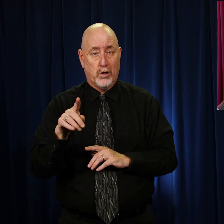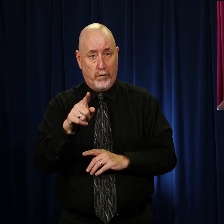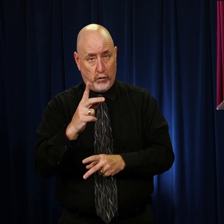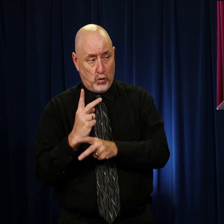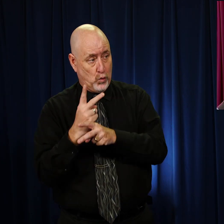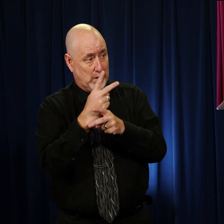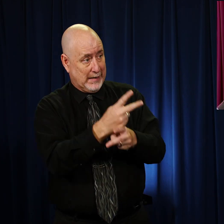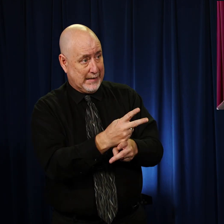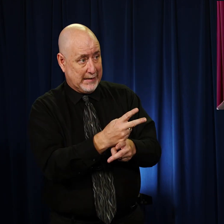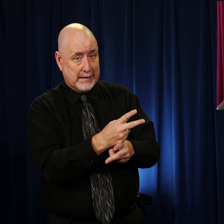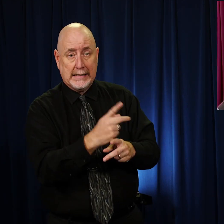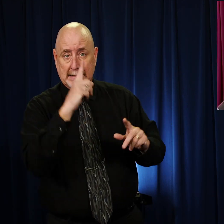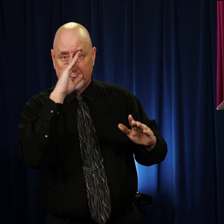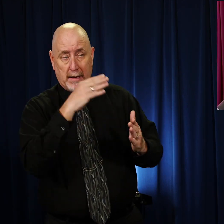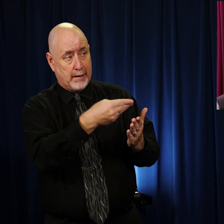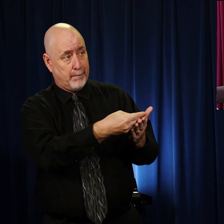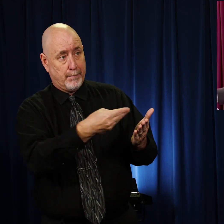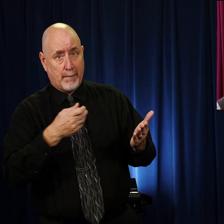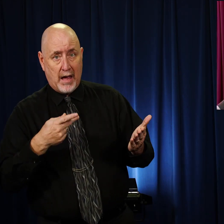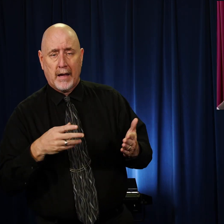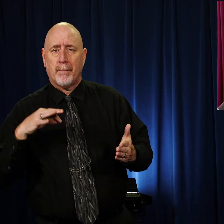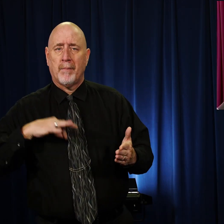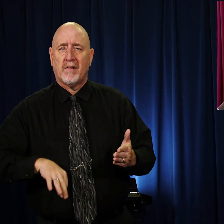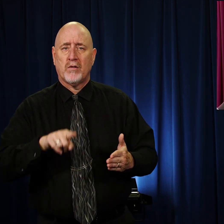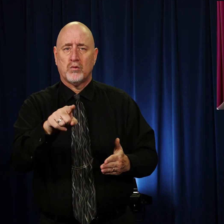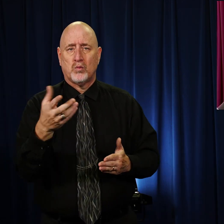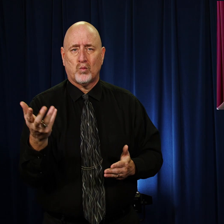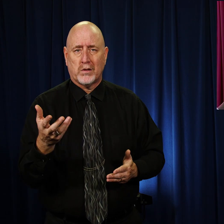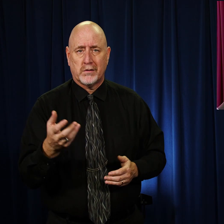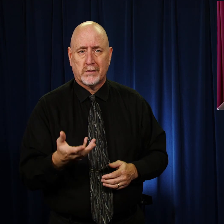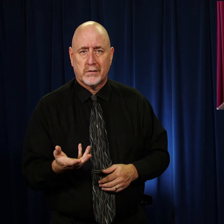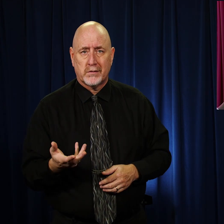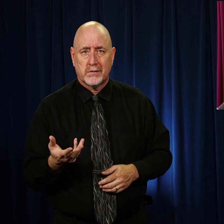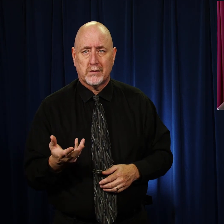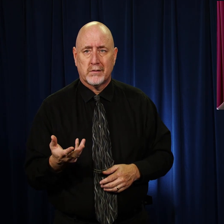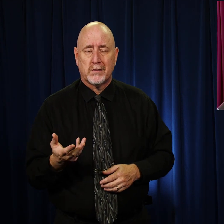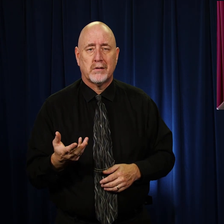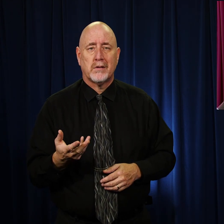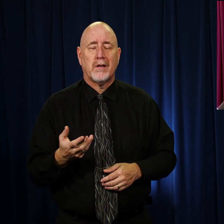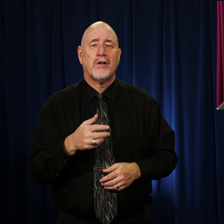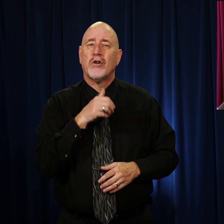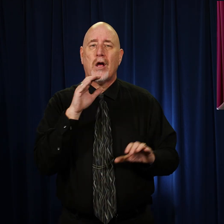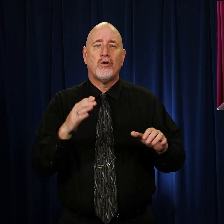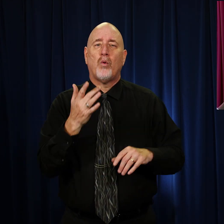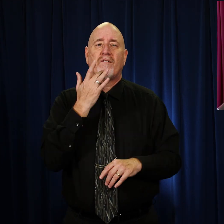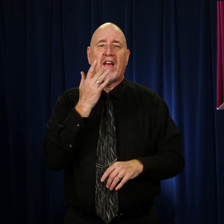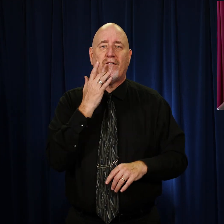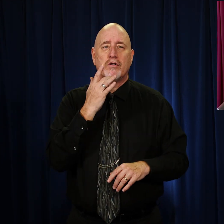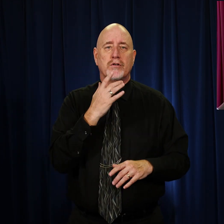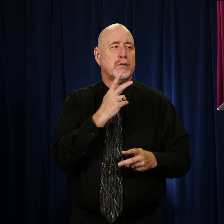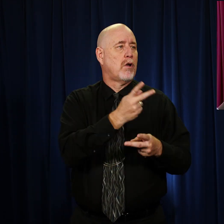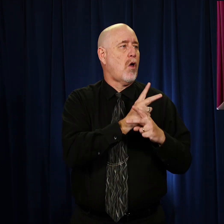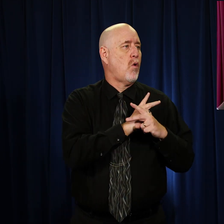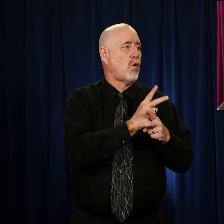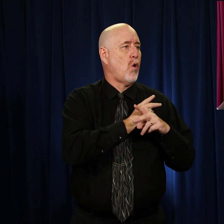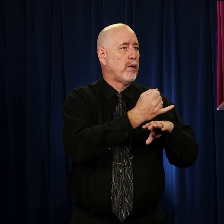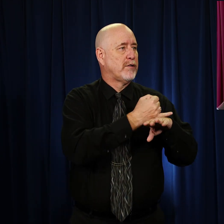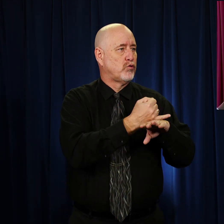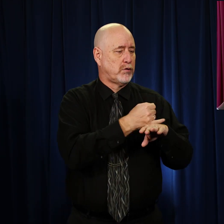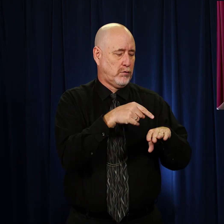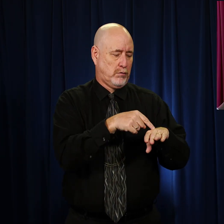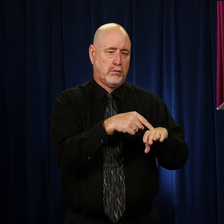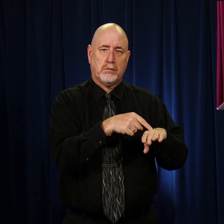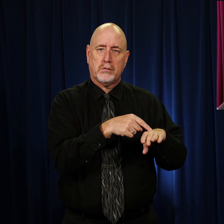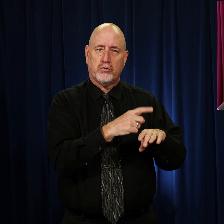you lend to those who you expect to receive, what good is that? You're not doing favors if you're loaning money and charging interest